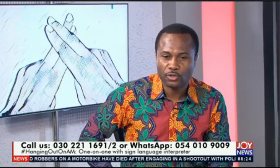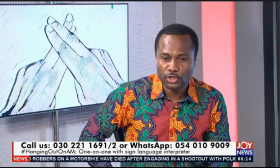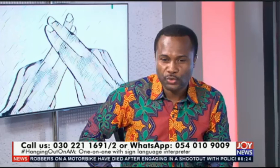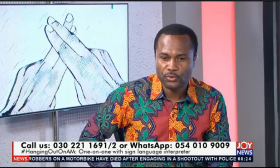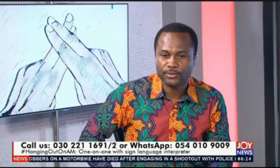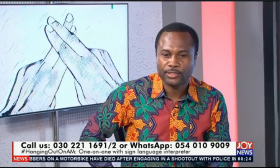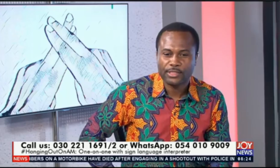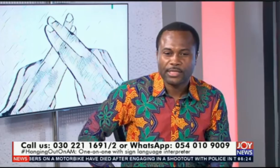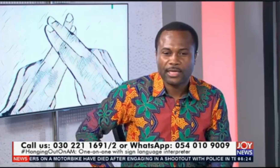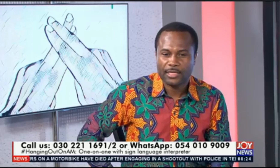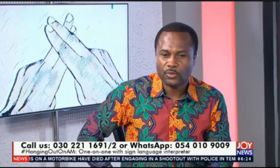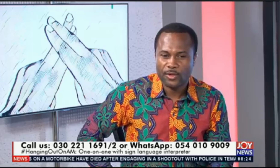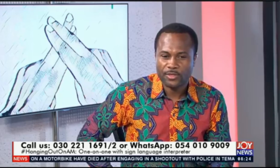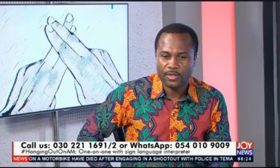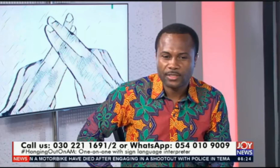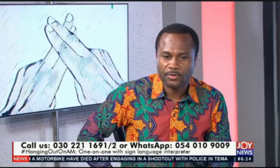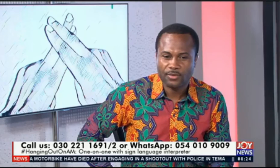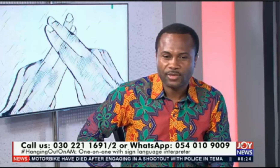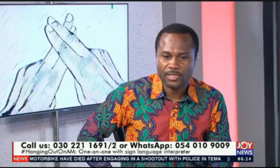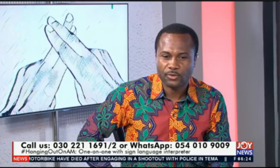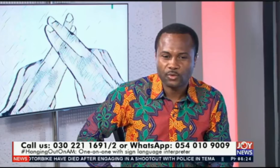030221691 or 2. And let us know what you think.